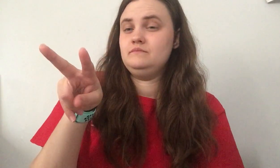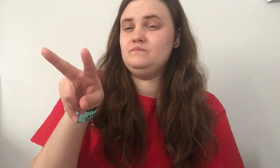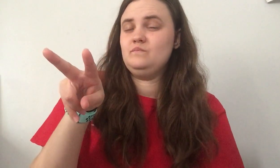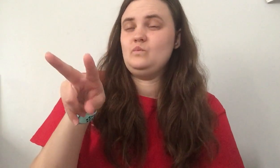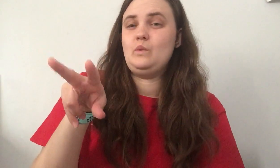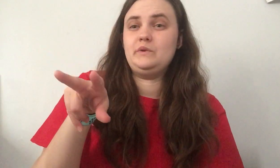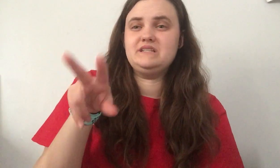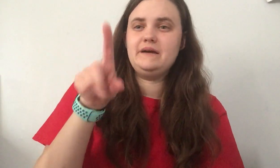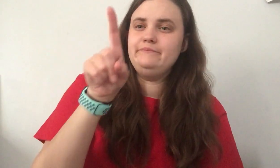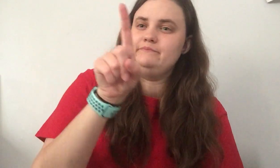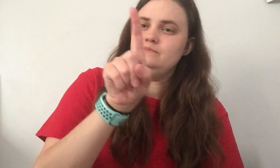One more time.